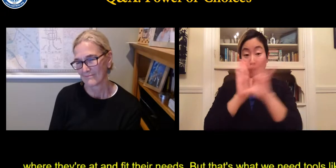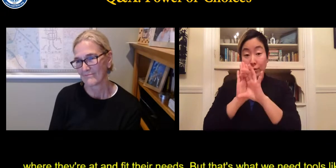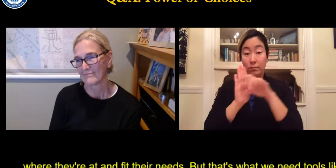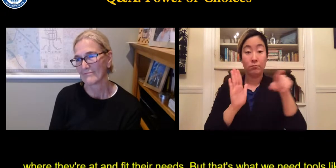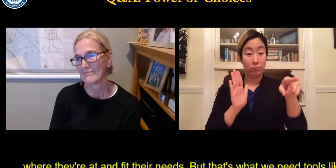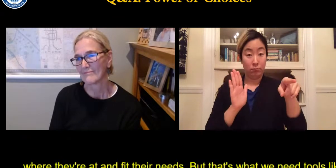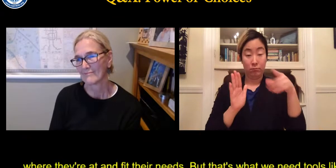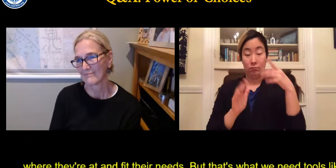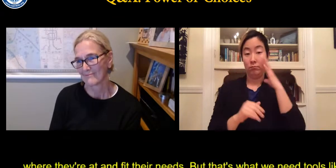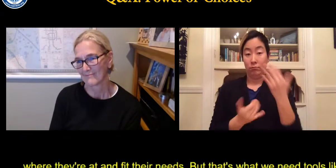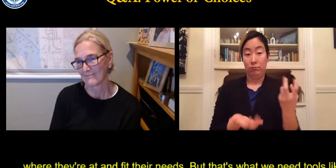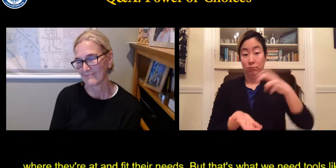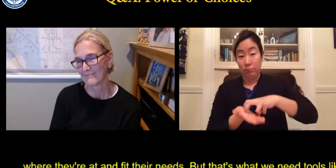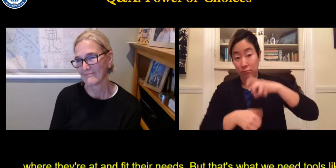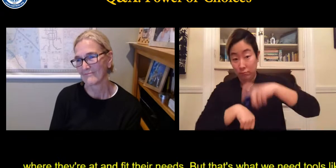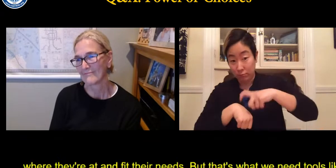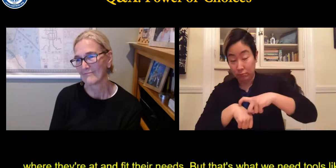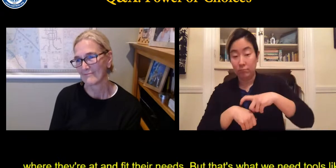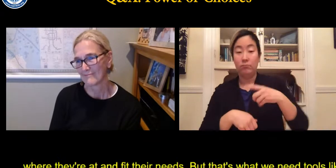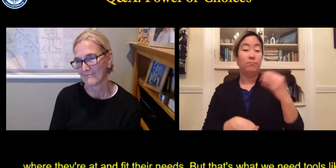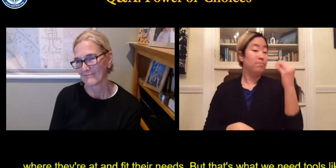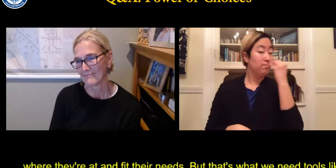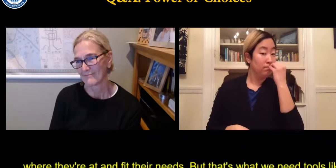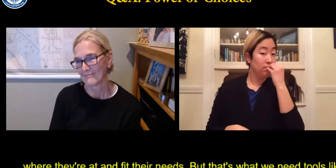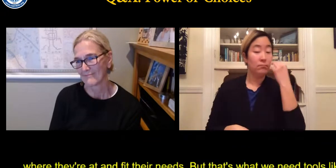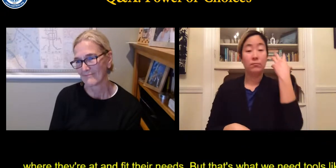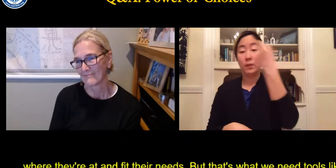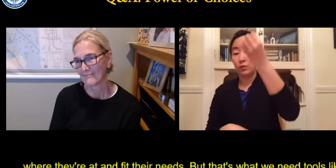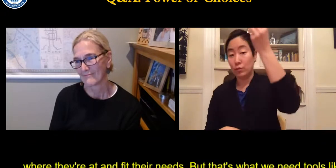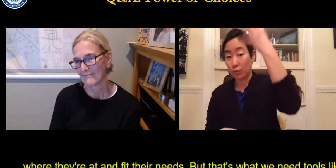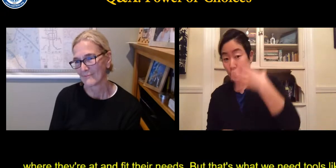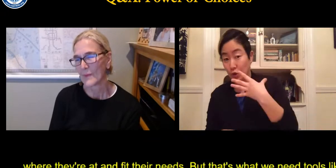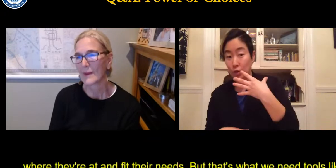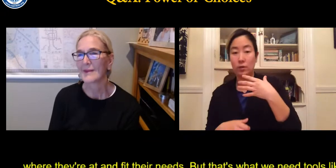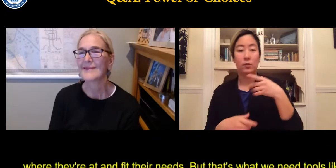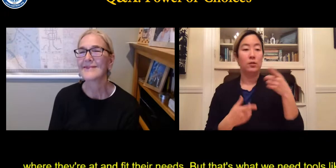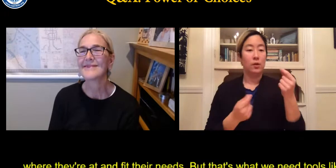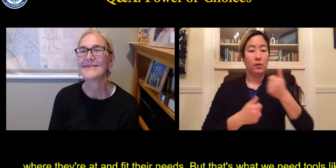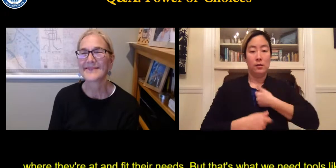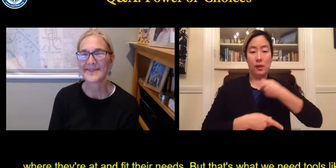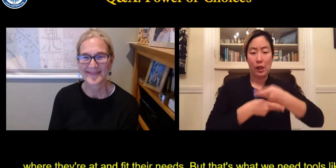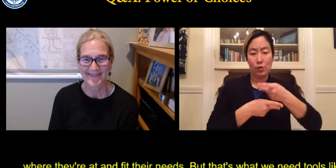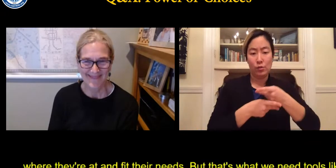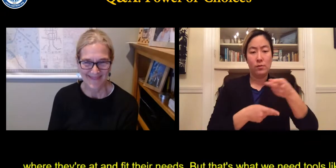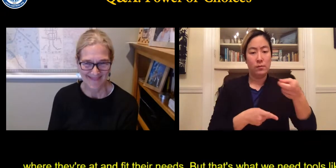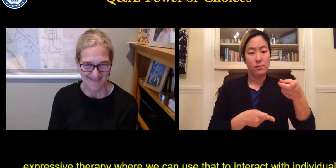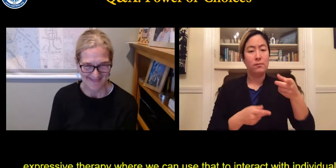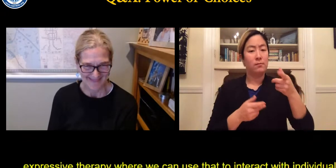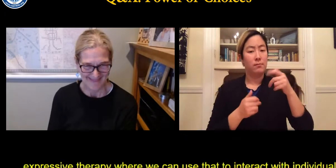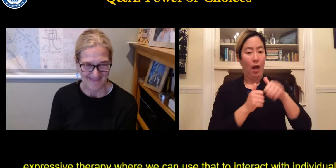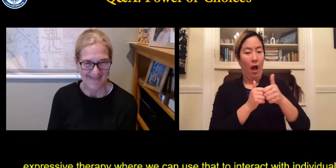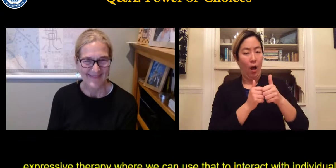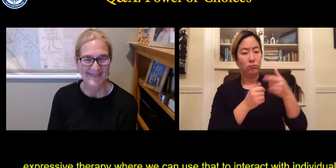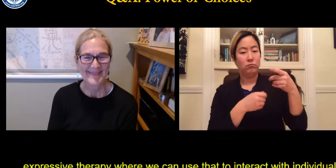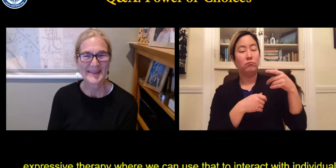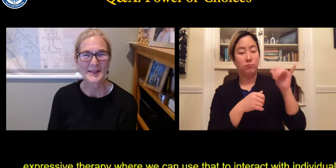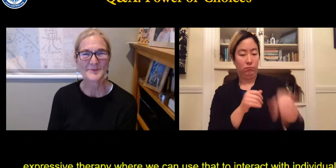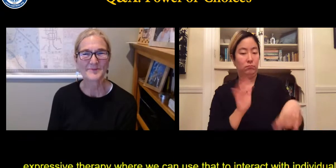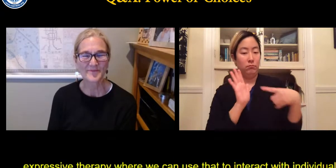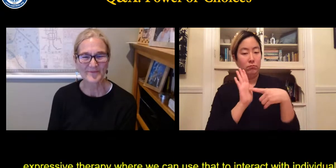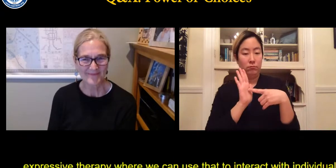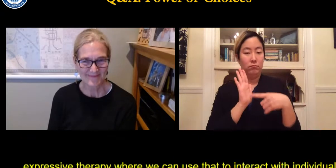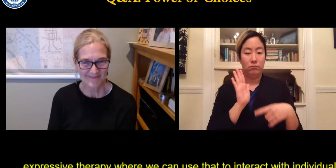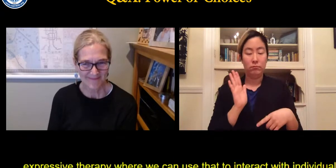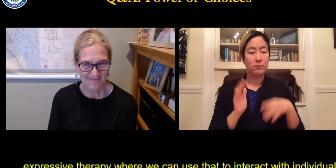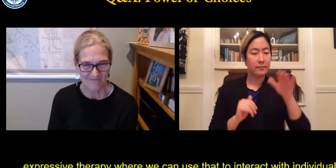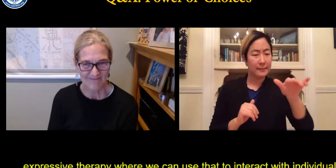about feelings. You can also use a support board that shows things in steps, like, for example, a photo with a number 1, waking